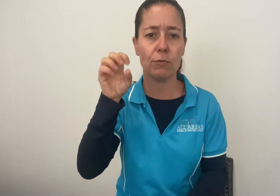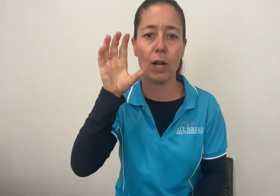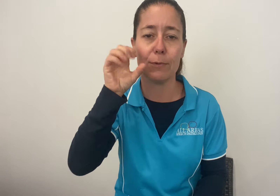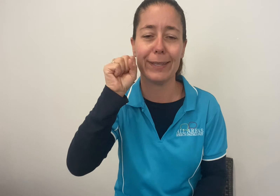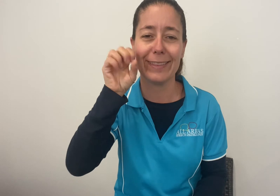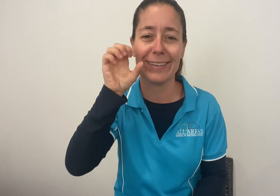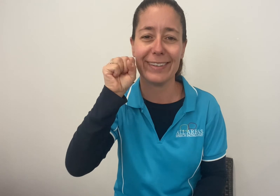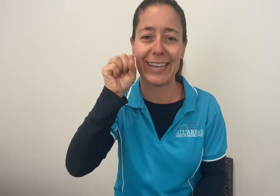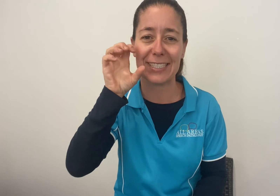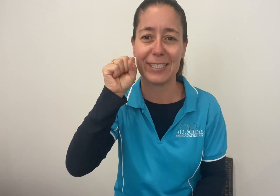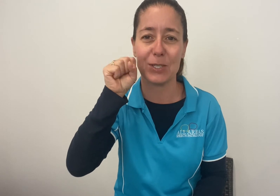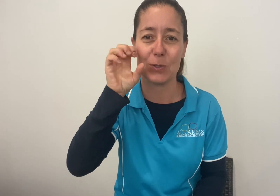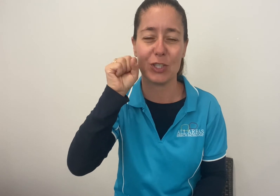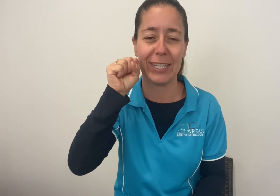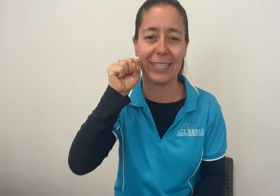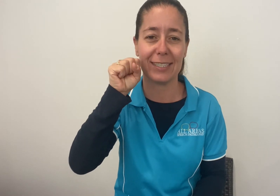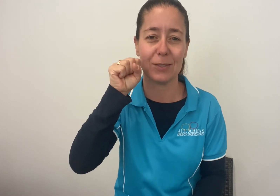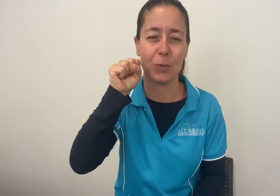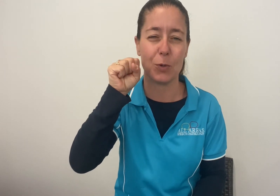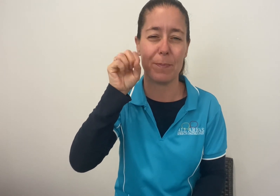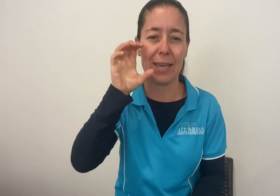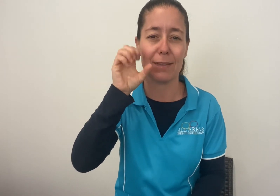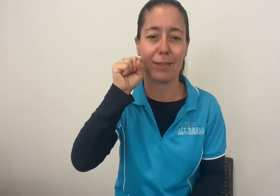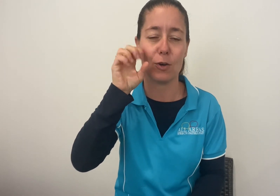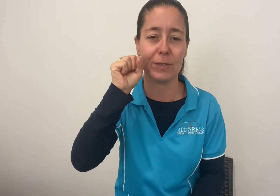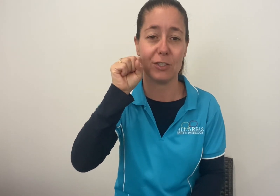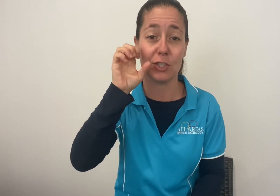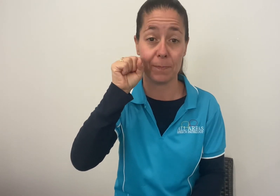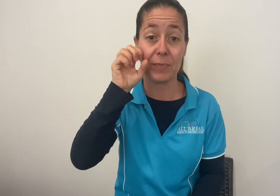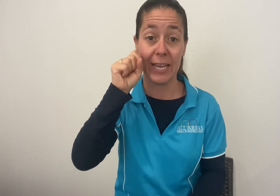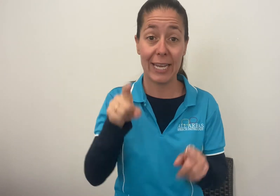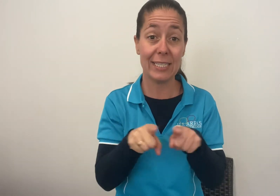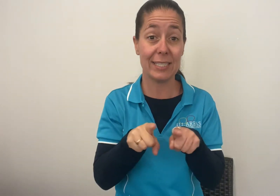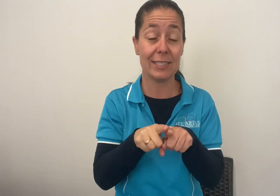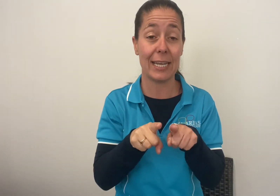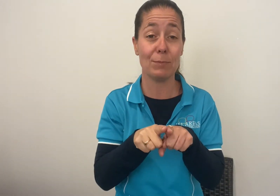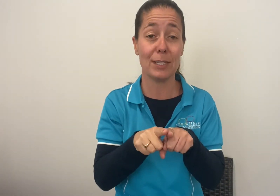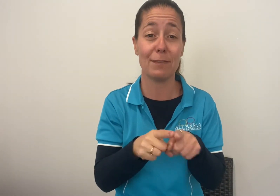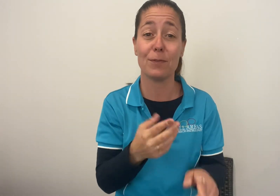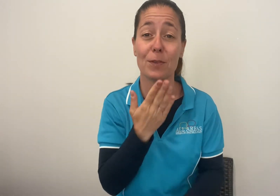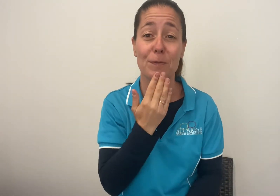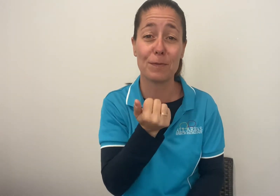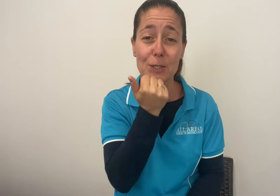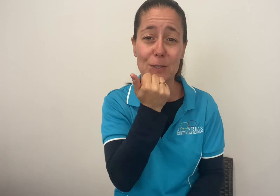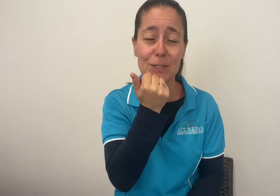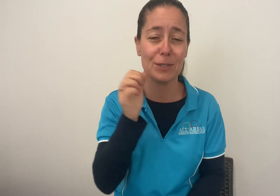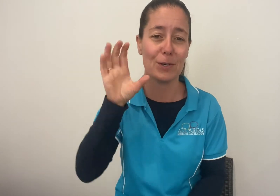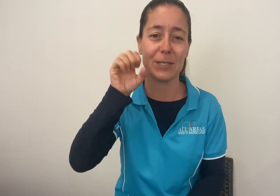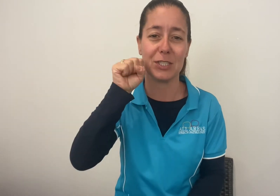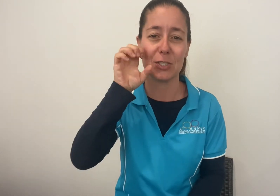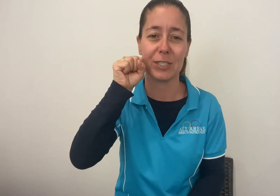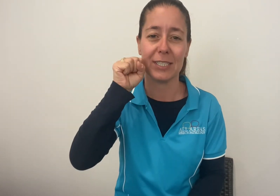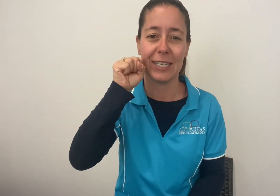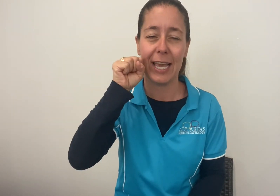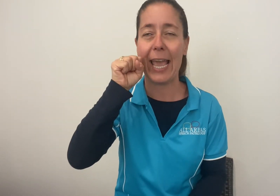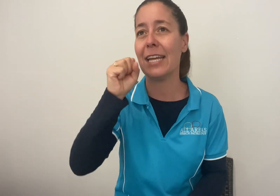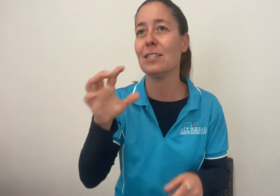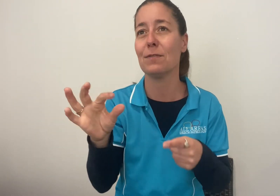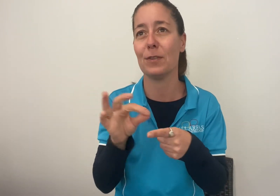write with, next to your cheek or your mouth. Orange. It's the same sign for the fruit, orange, and for the